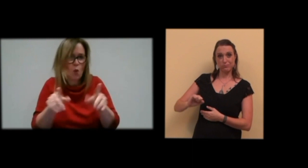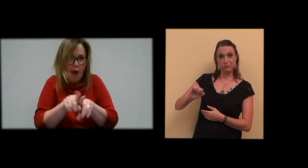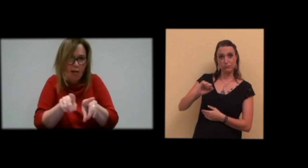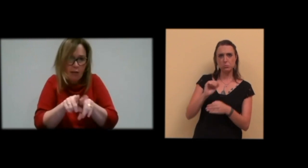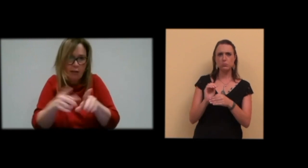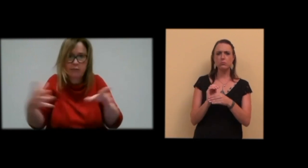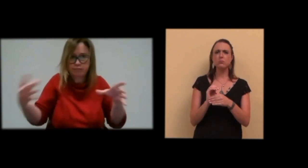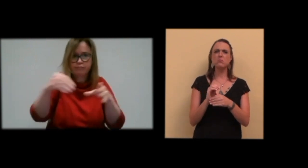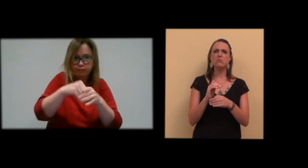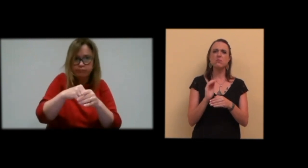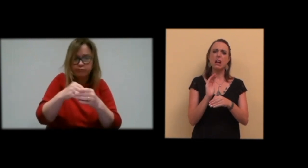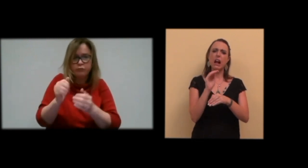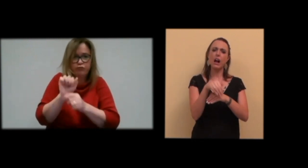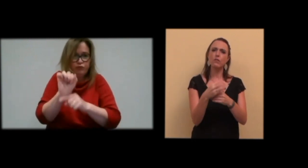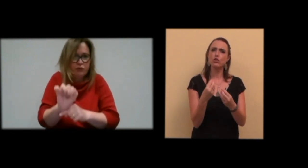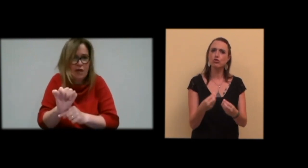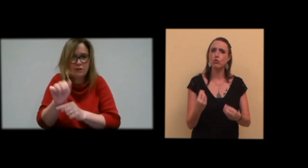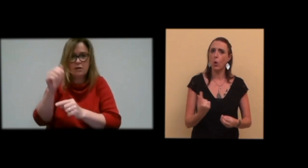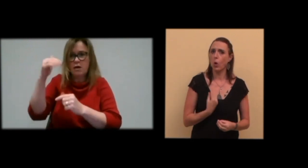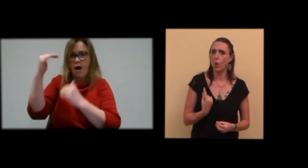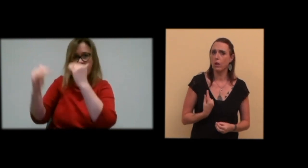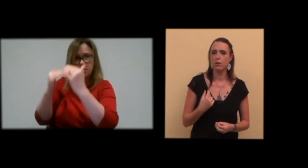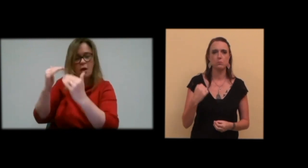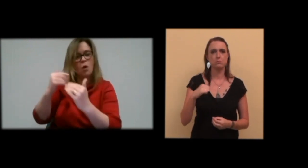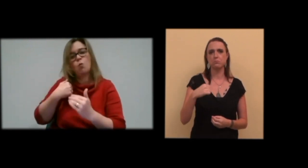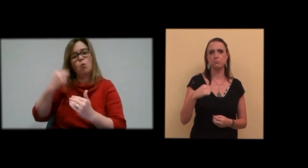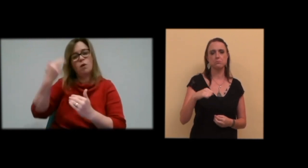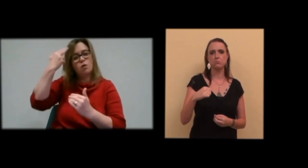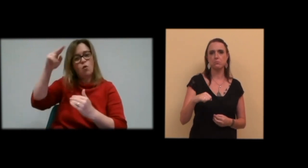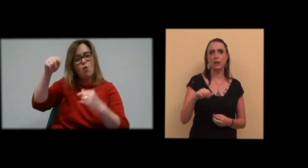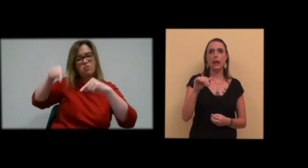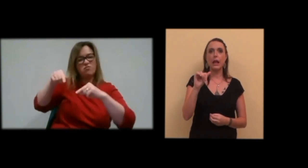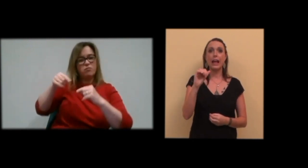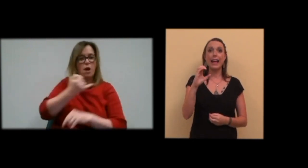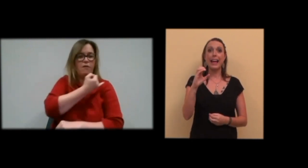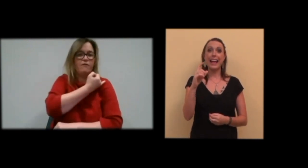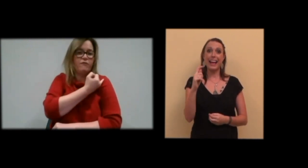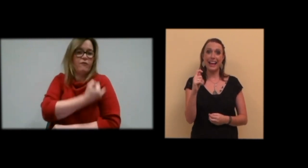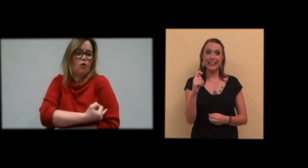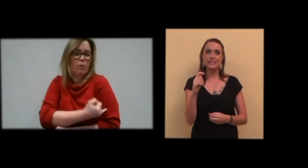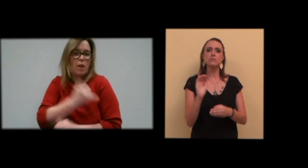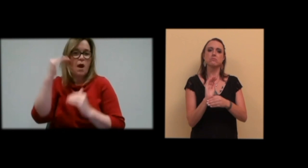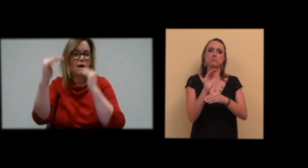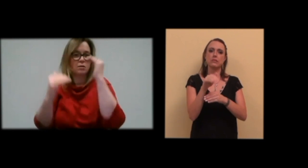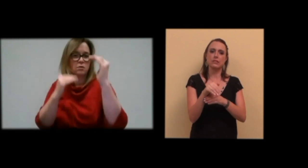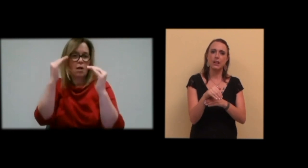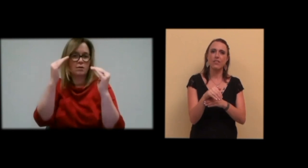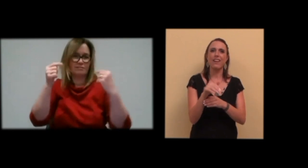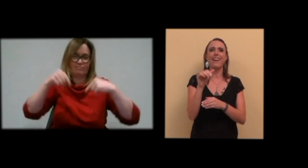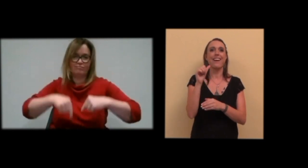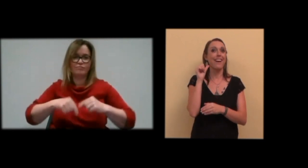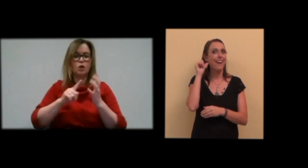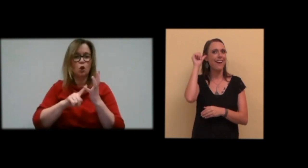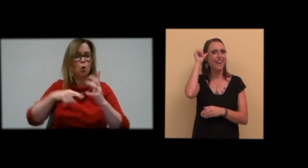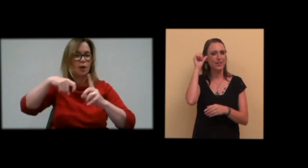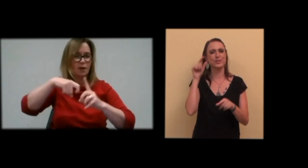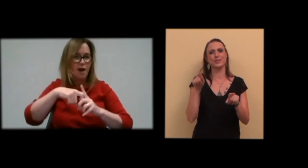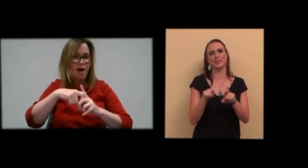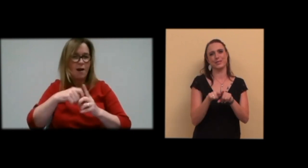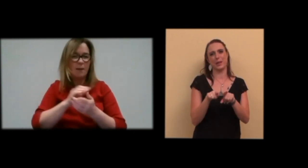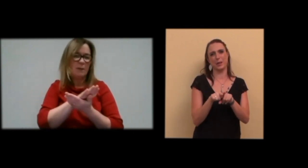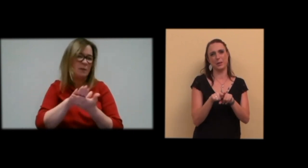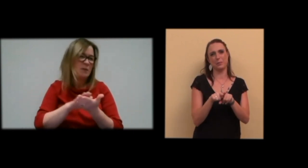But our law in the UK doesn't only cover children. We also have an act that can cover vulnerable